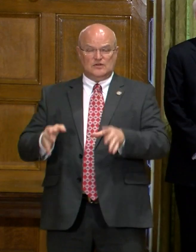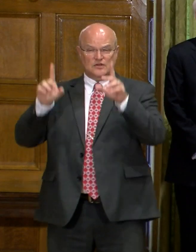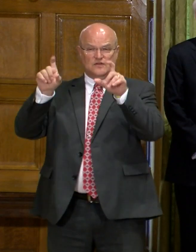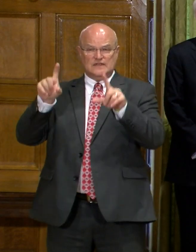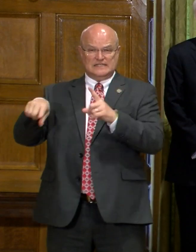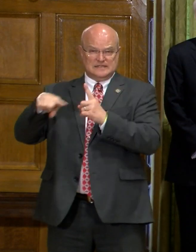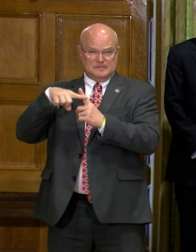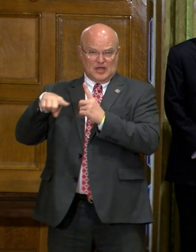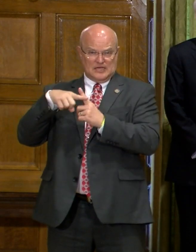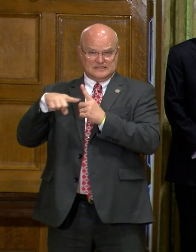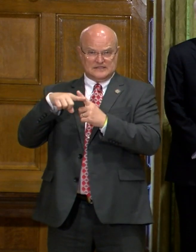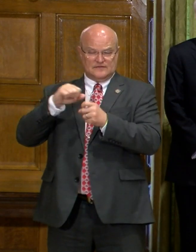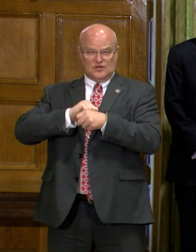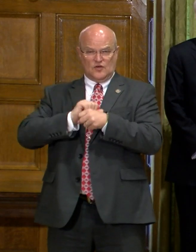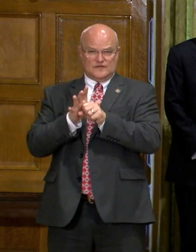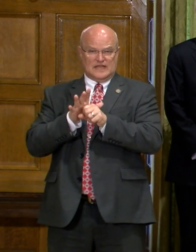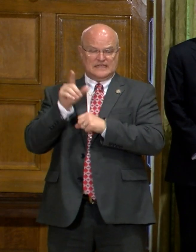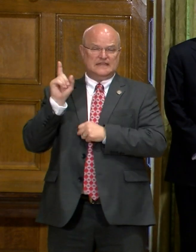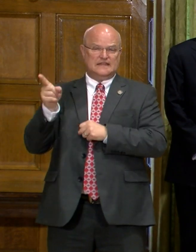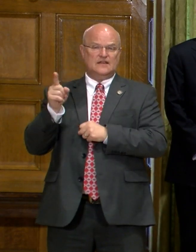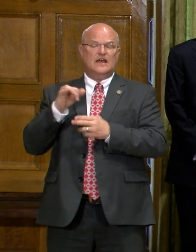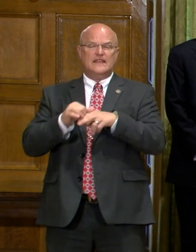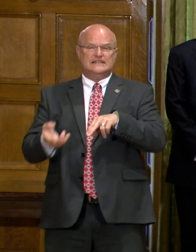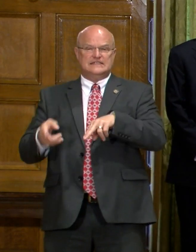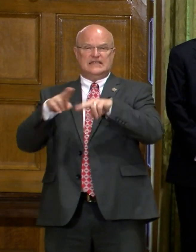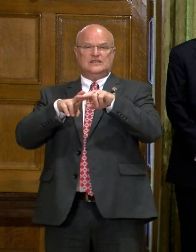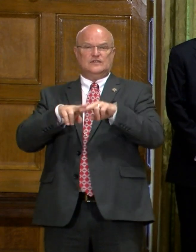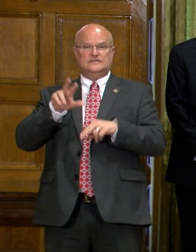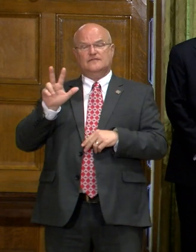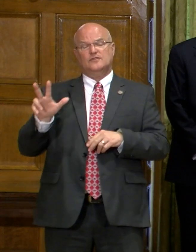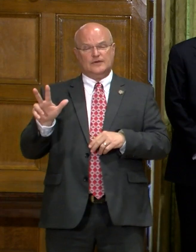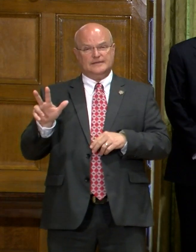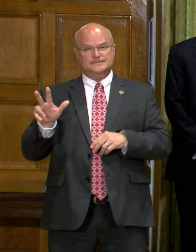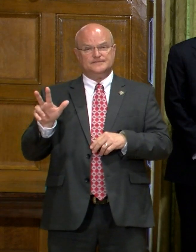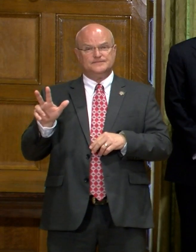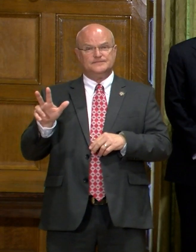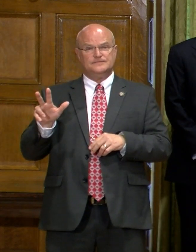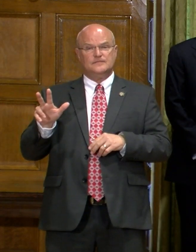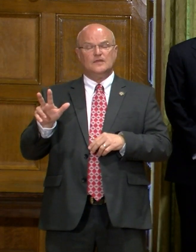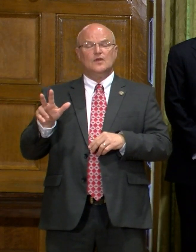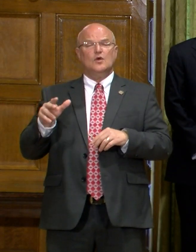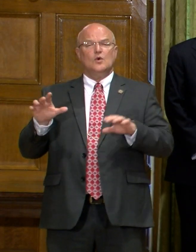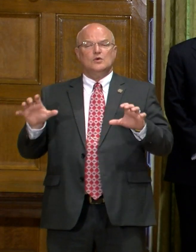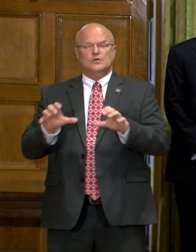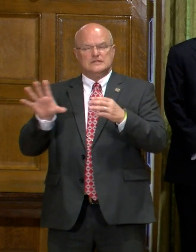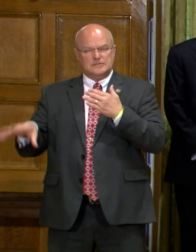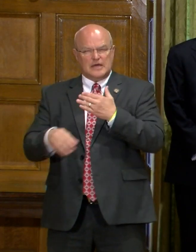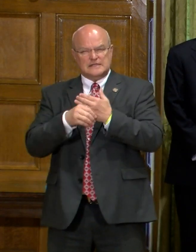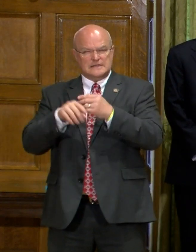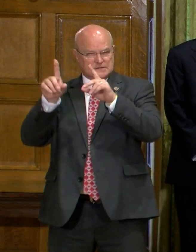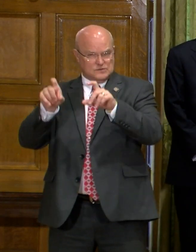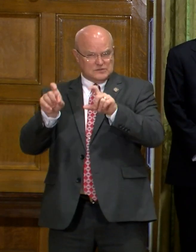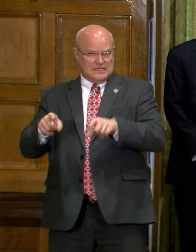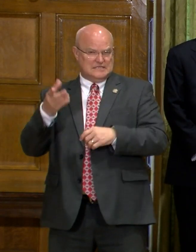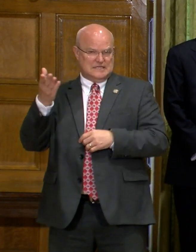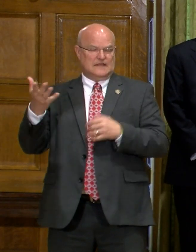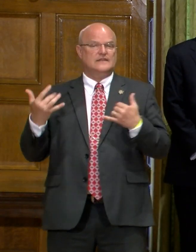tested positive for COVID-19, and that's an increase of 3 from yesterday. We are doing some additional